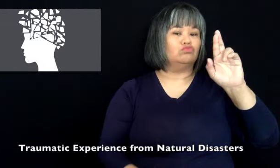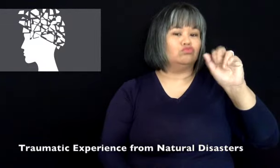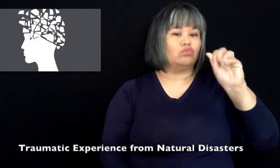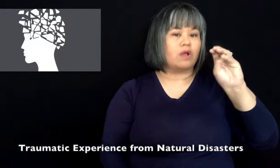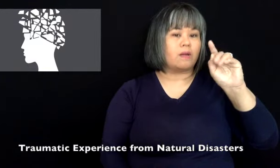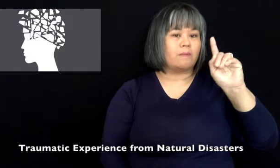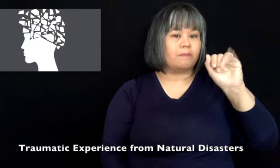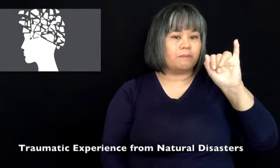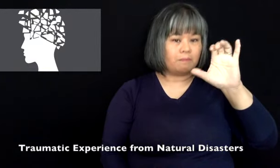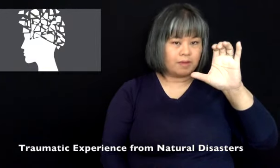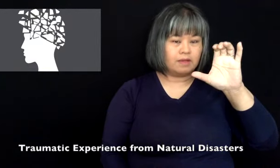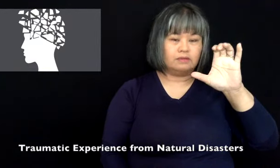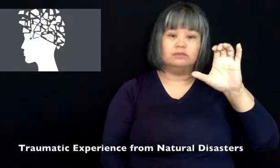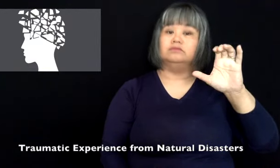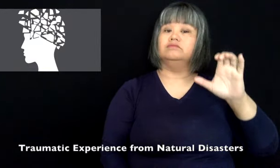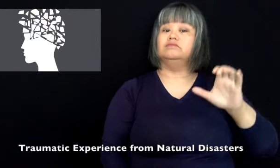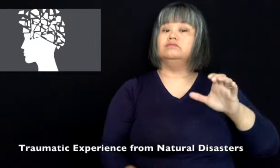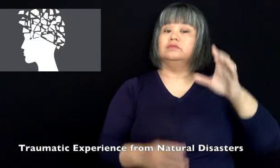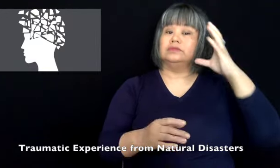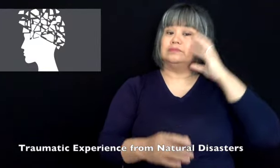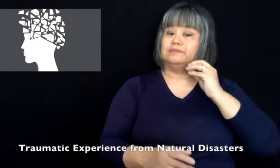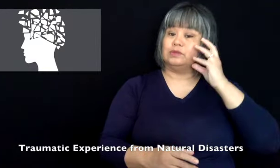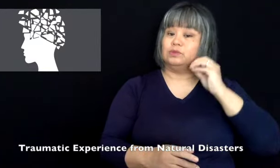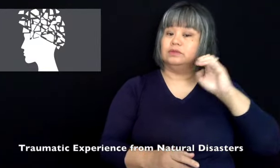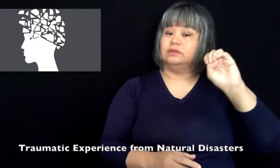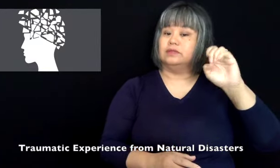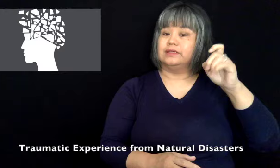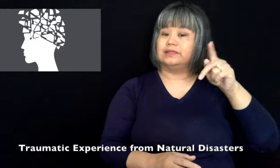Traumatic experience from natural disasters.